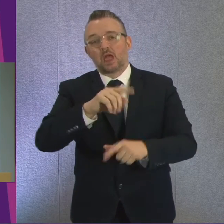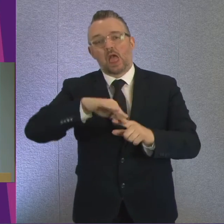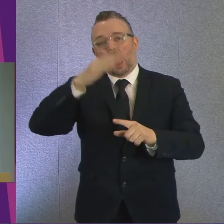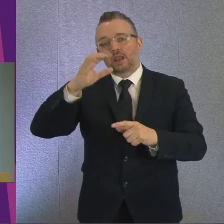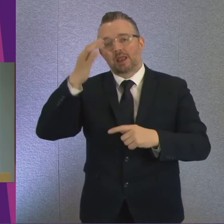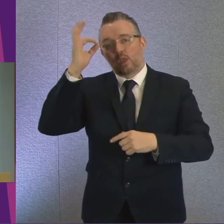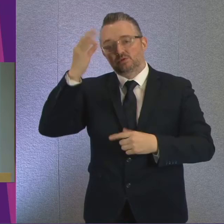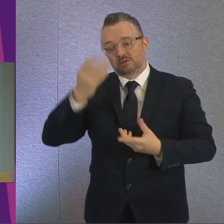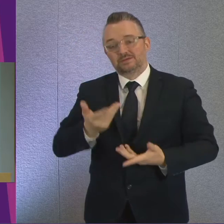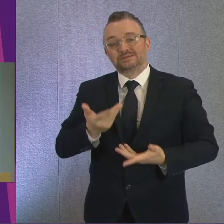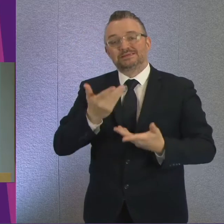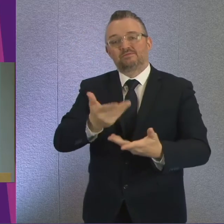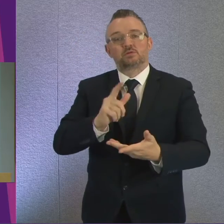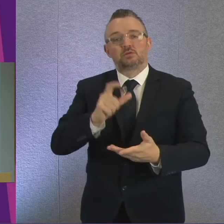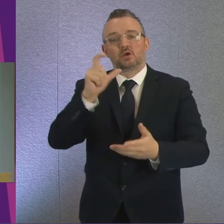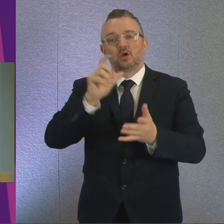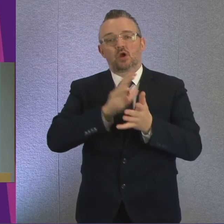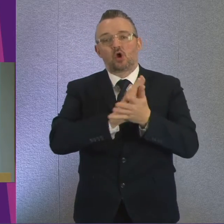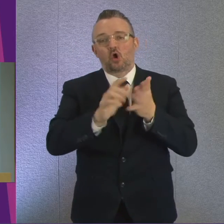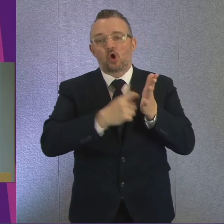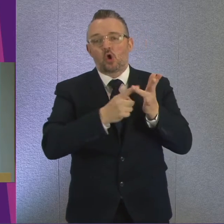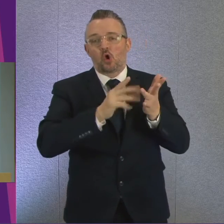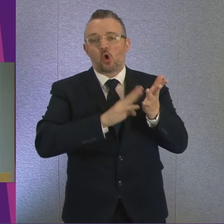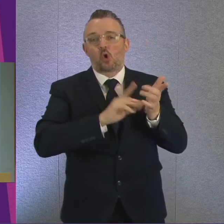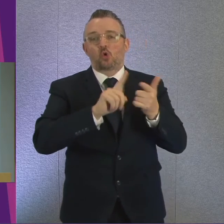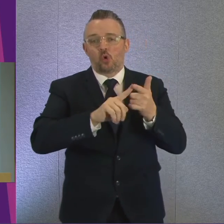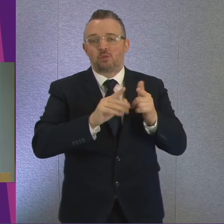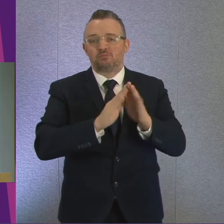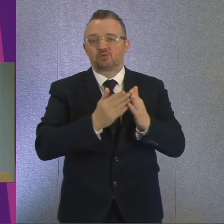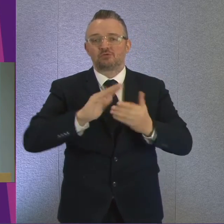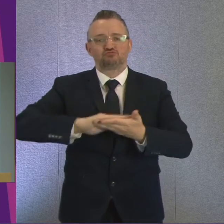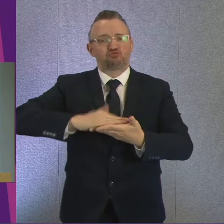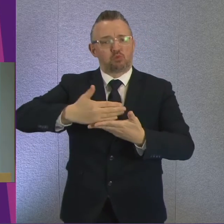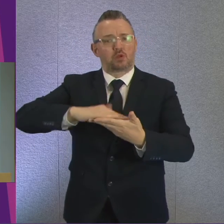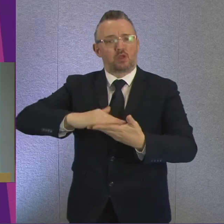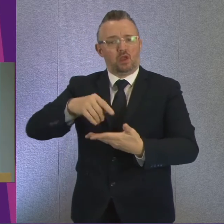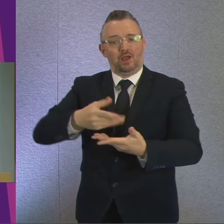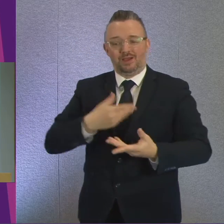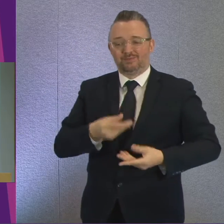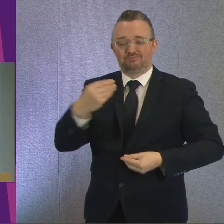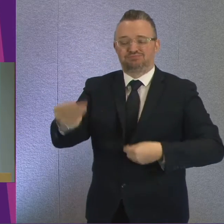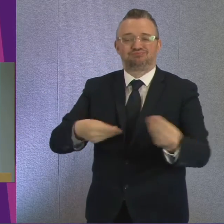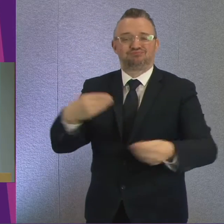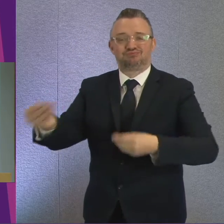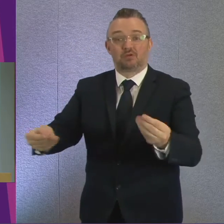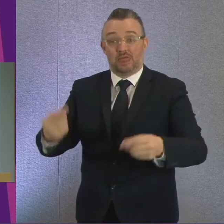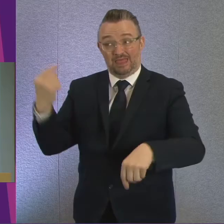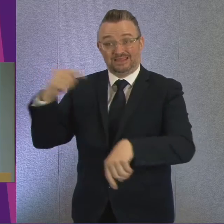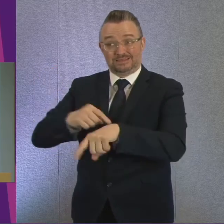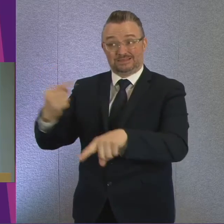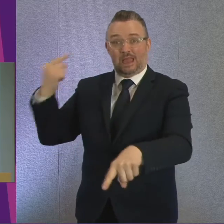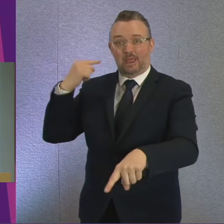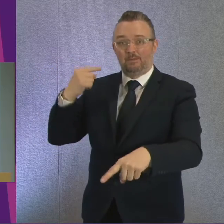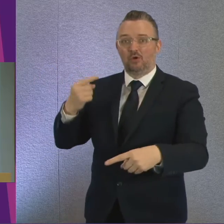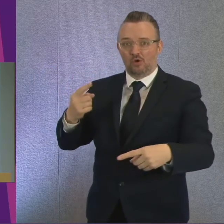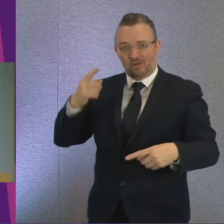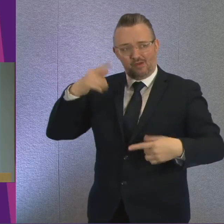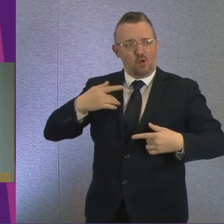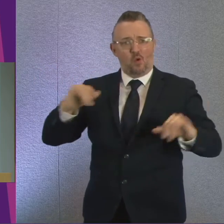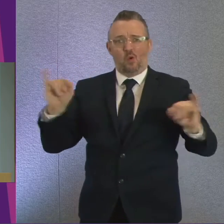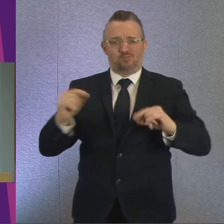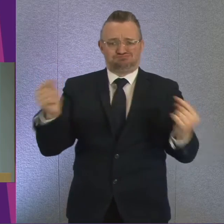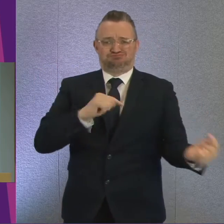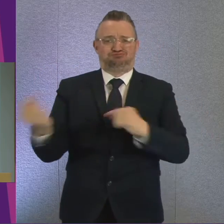provide Chromebooks to the whole learning population in the Highlands, which at the time caused a great deal of controversy, but currently looks like an